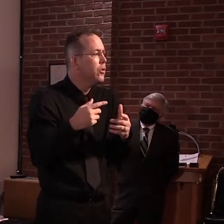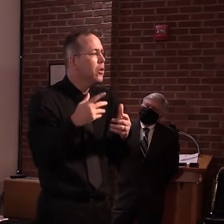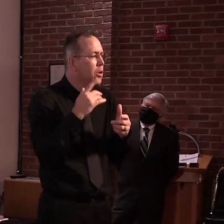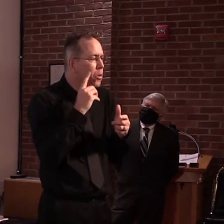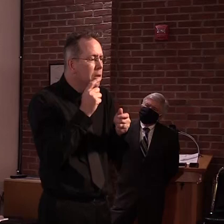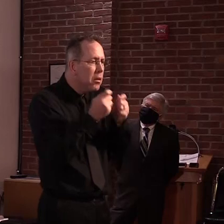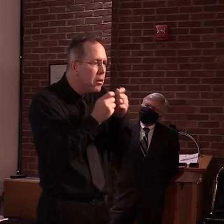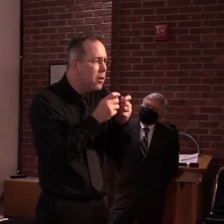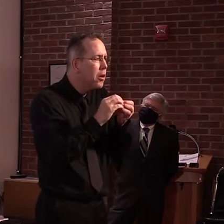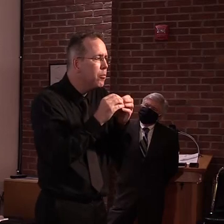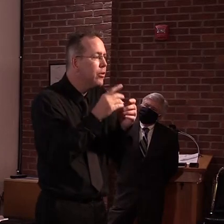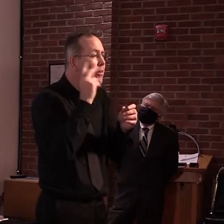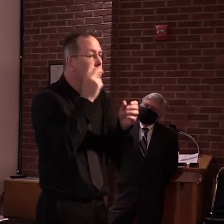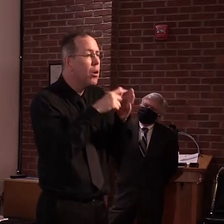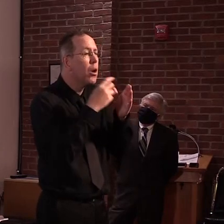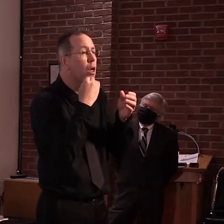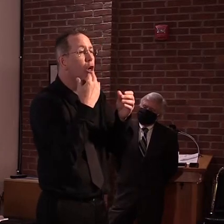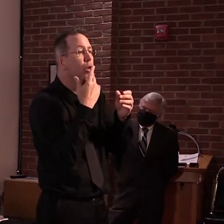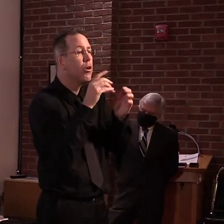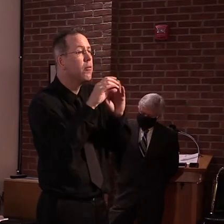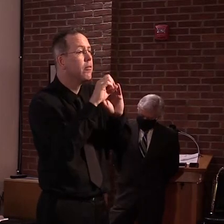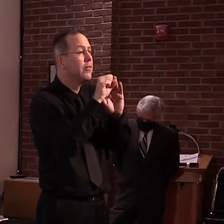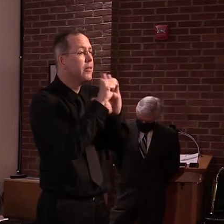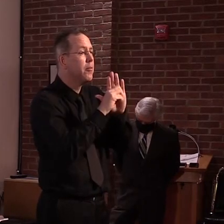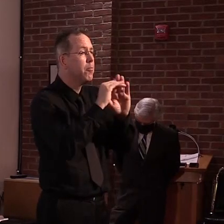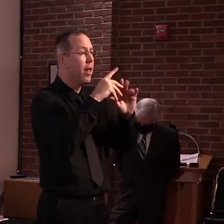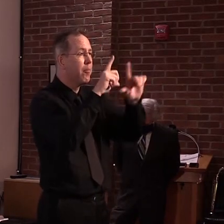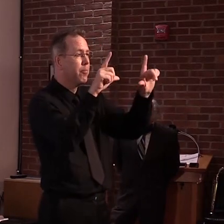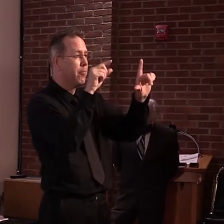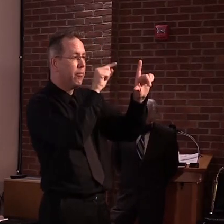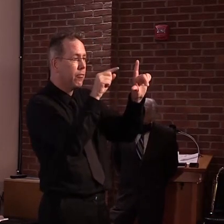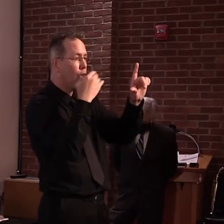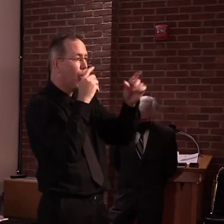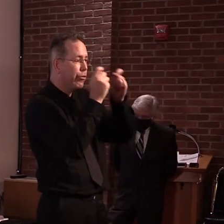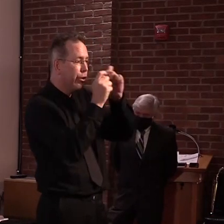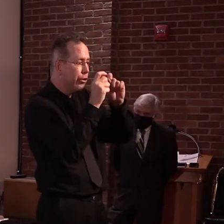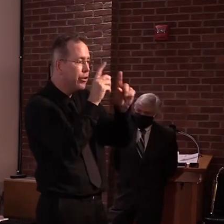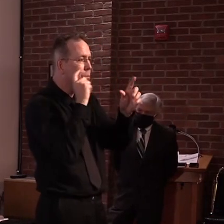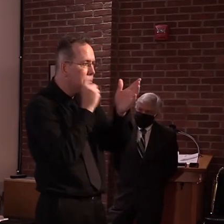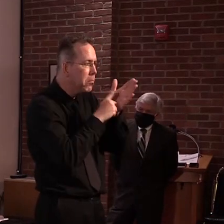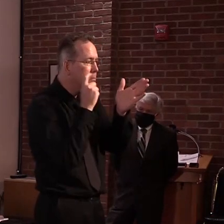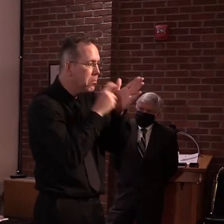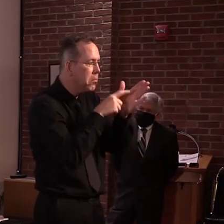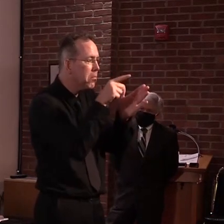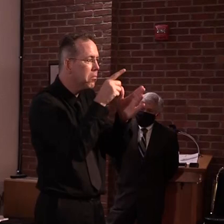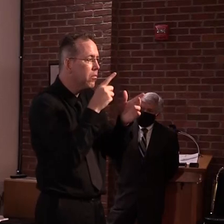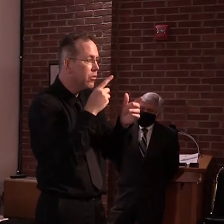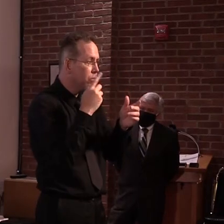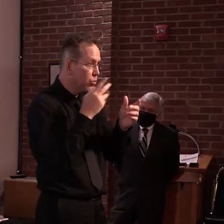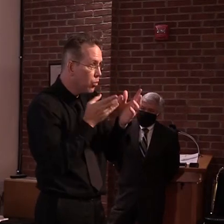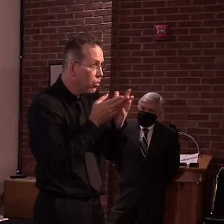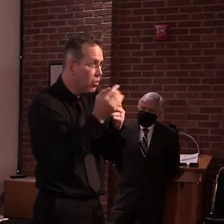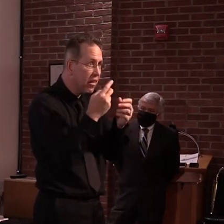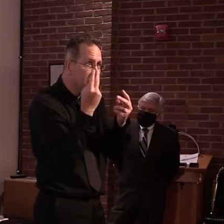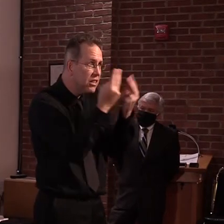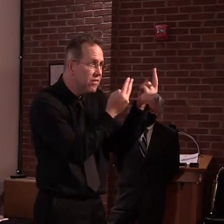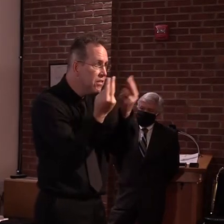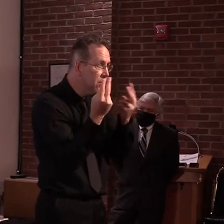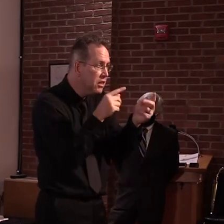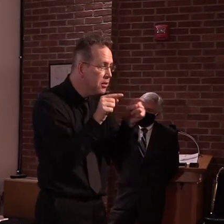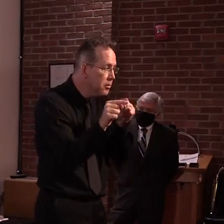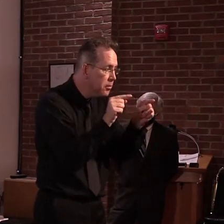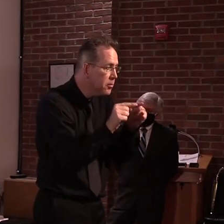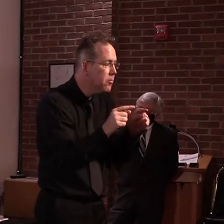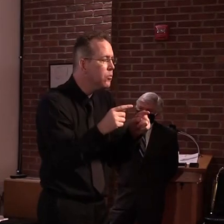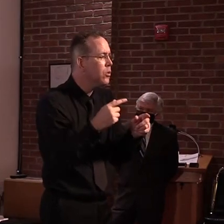county rather, goes over the different thresholds we've set for other counties around us. But again, we're looking and have a much better understanding of our